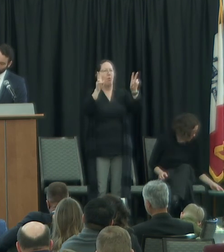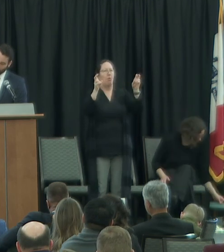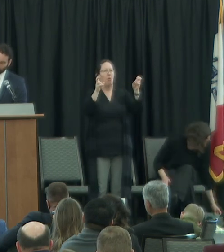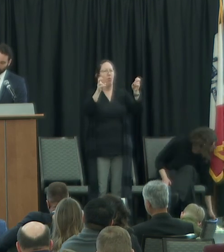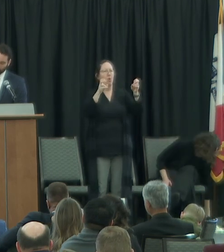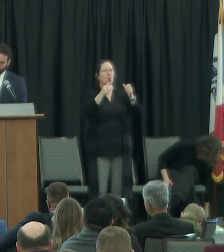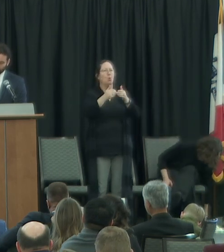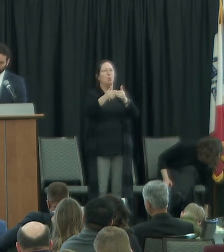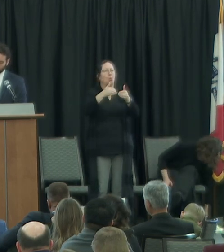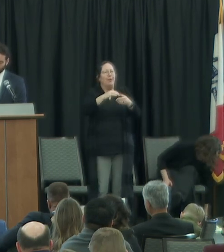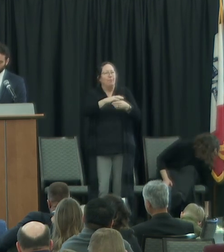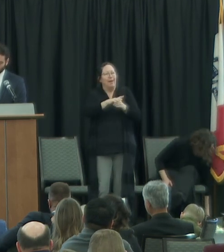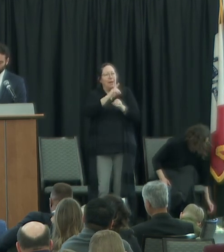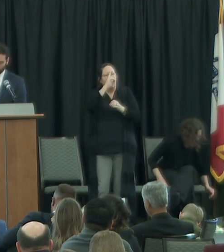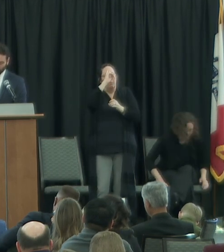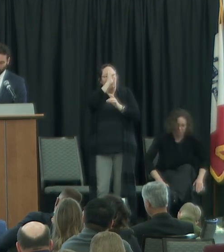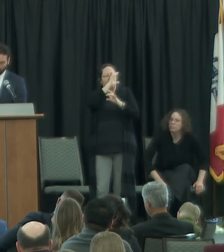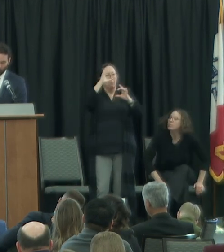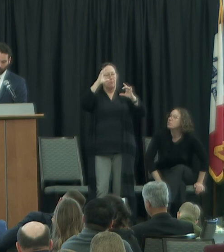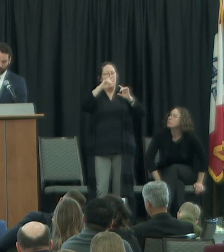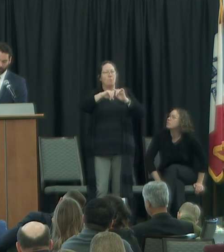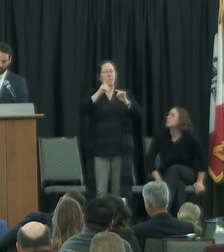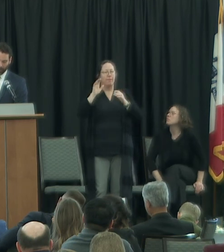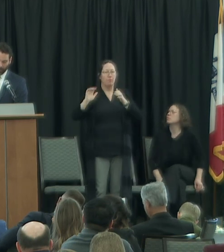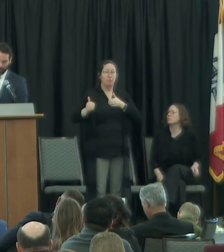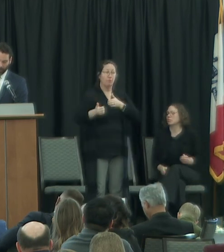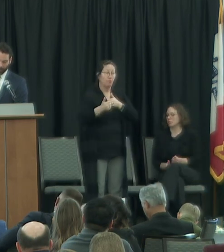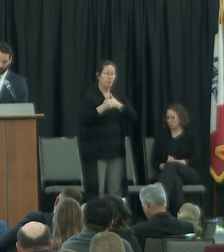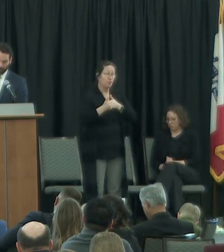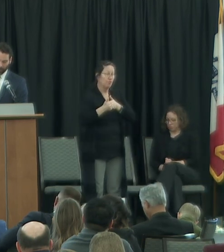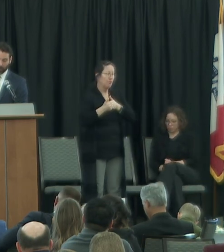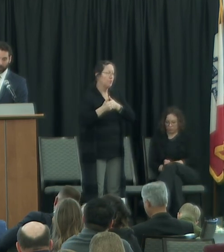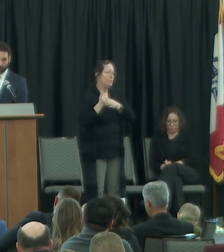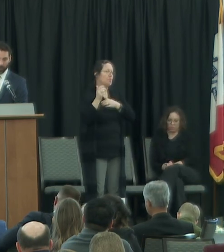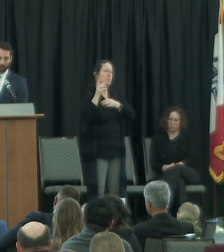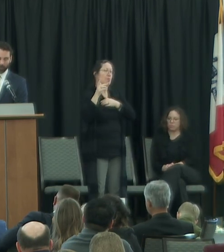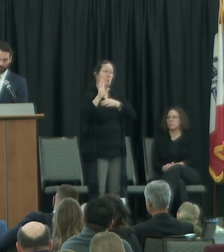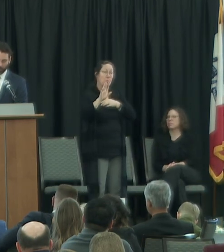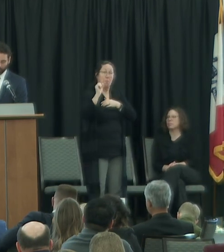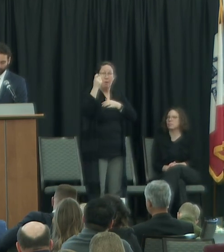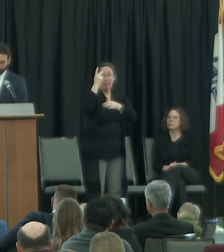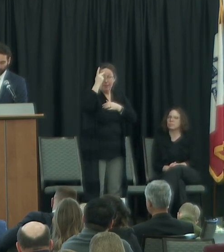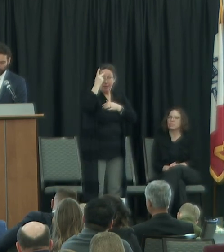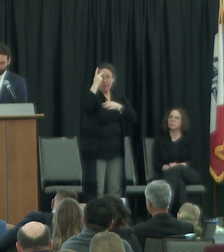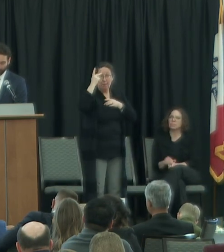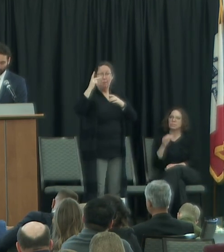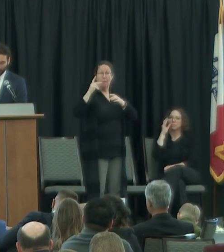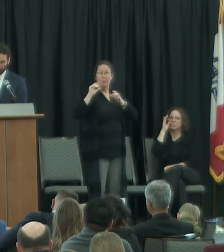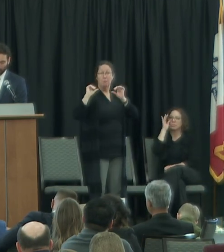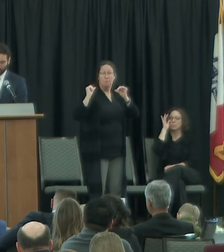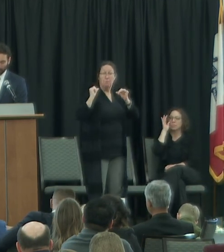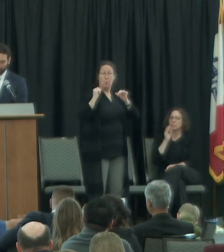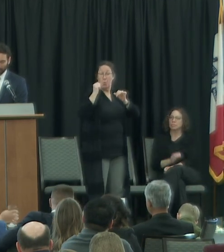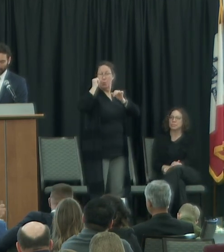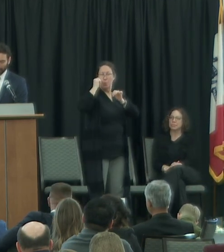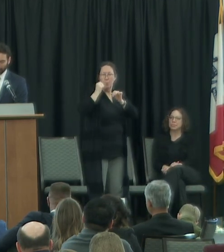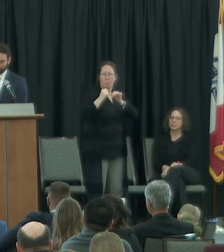a pre-pandemic mindset, but I think the challenge going forward is, as we deal in political circles and arenas, is